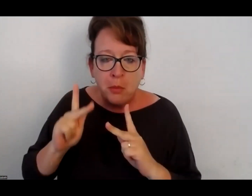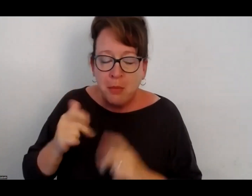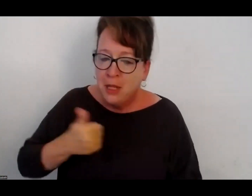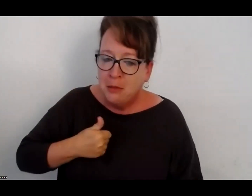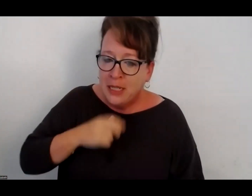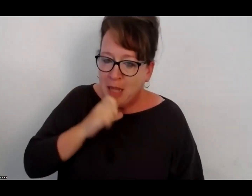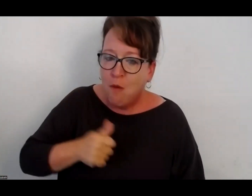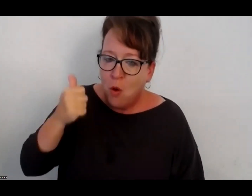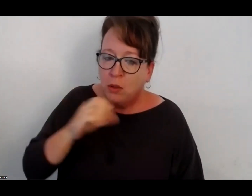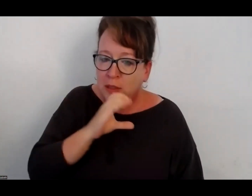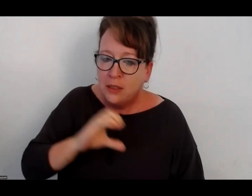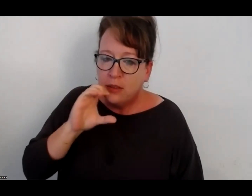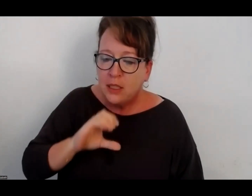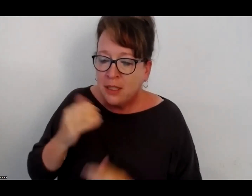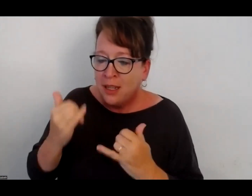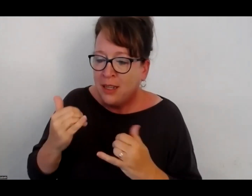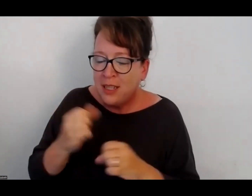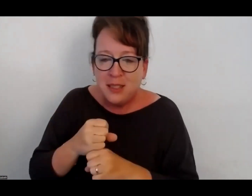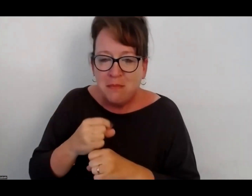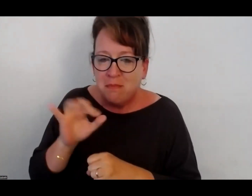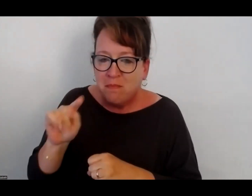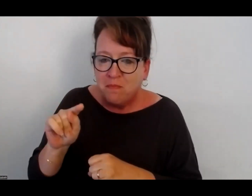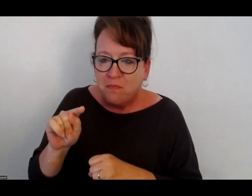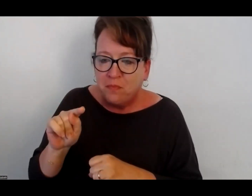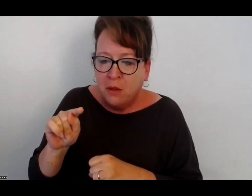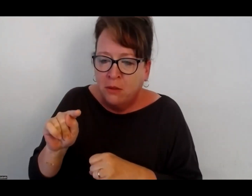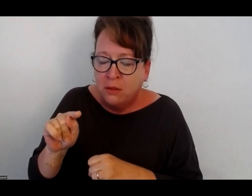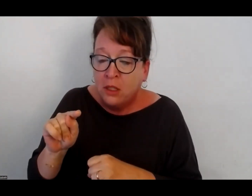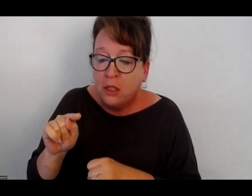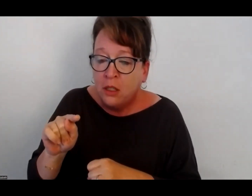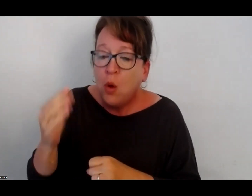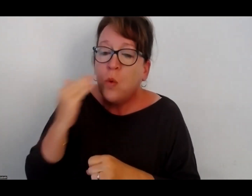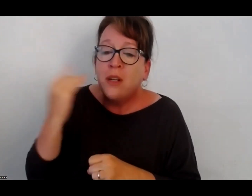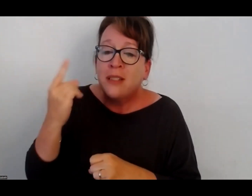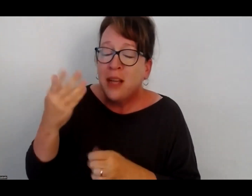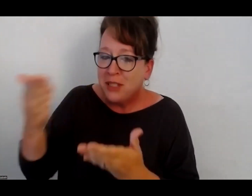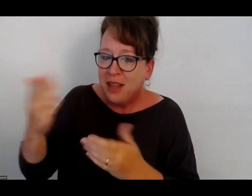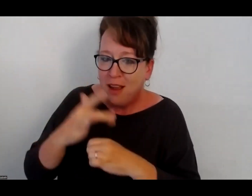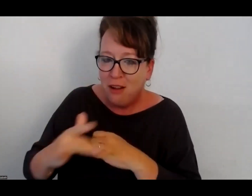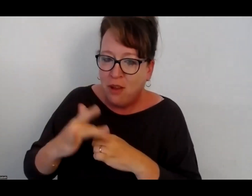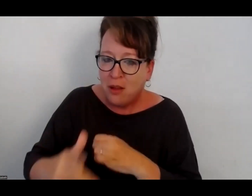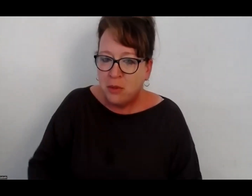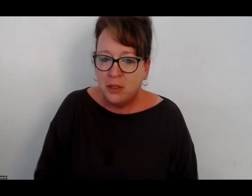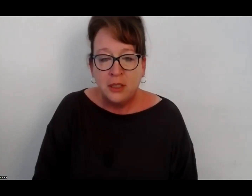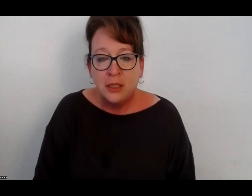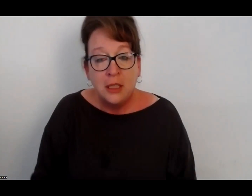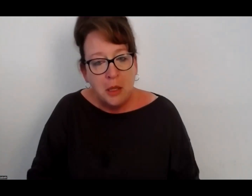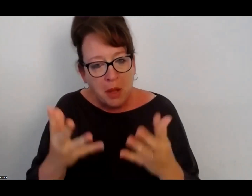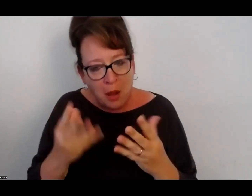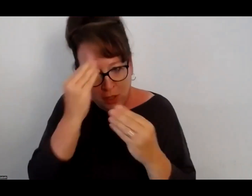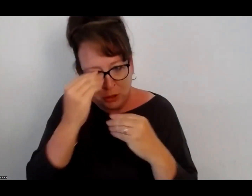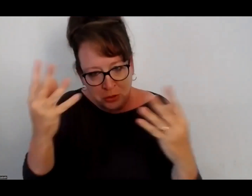too, and this just makes it, at least we know somebody is out there. But I just wanted you to